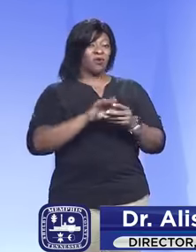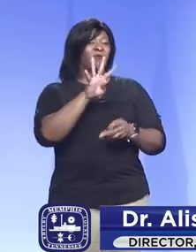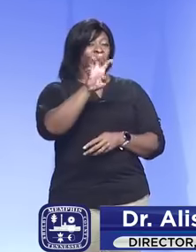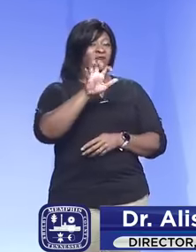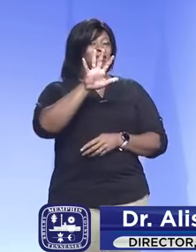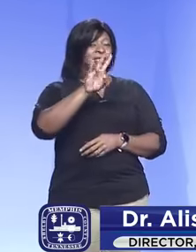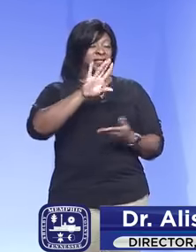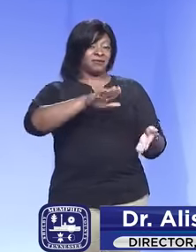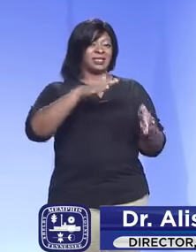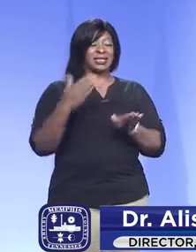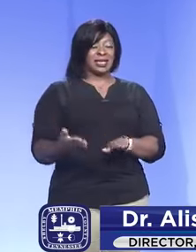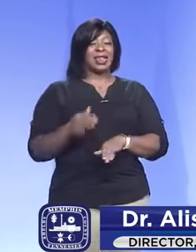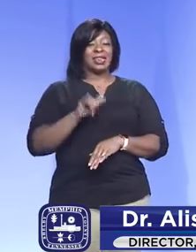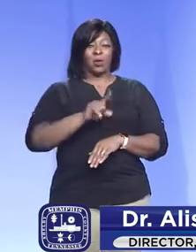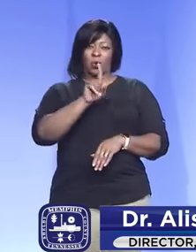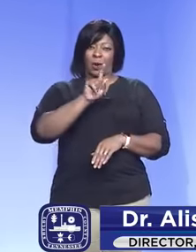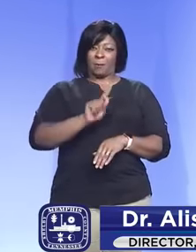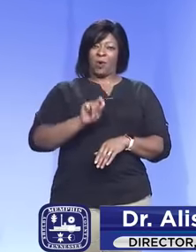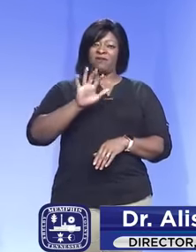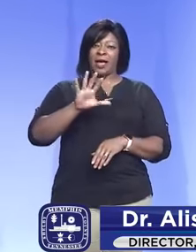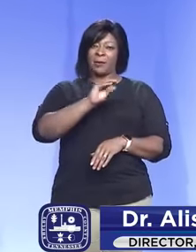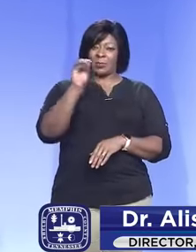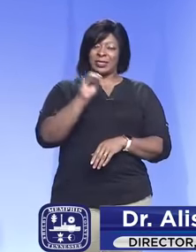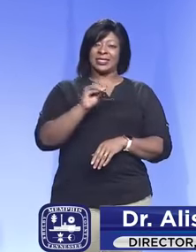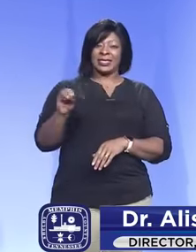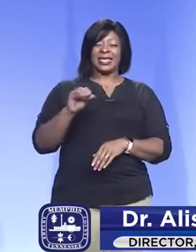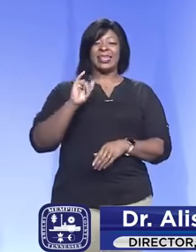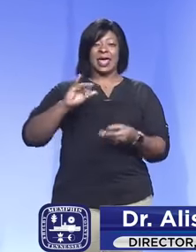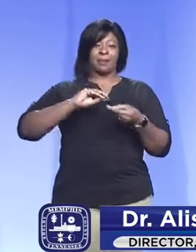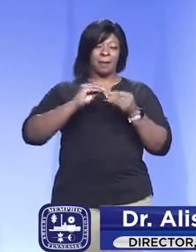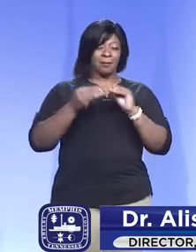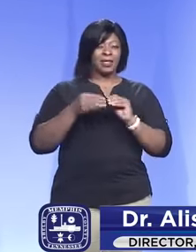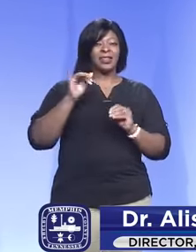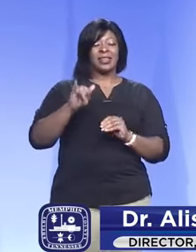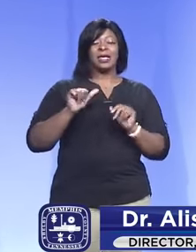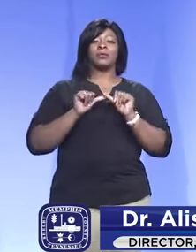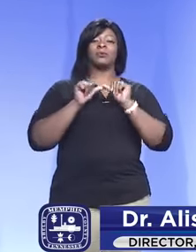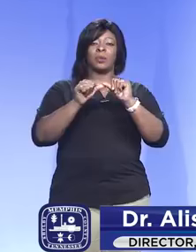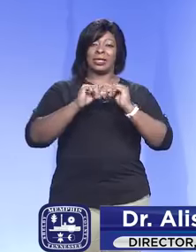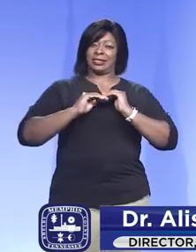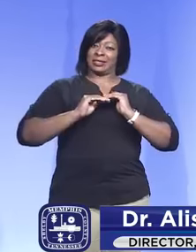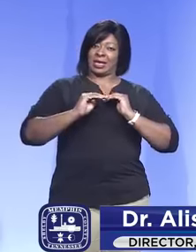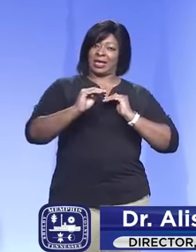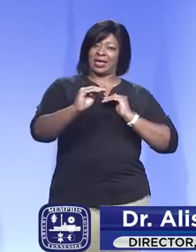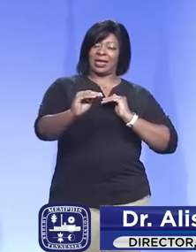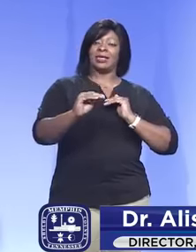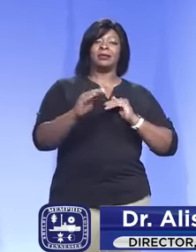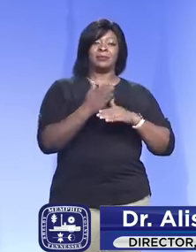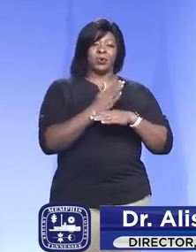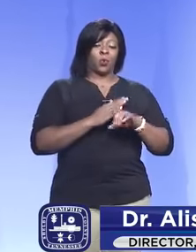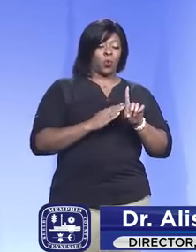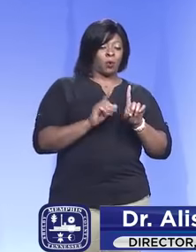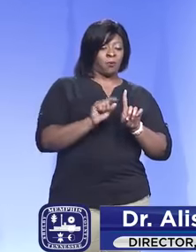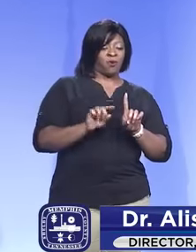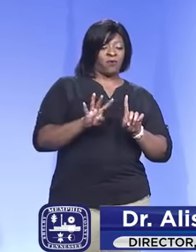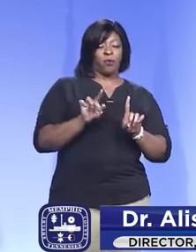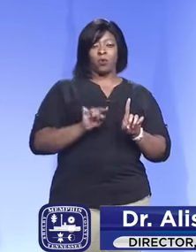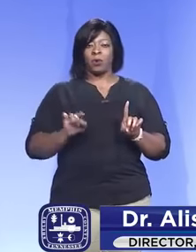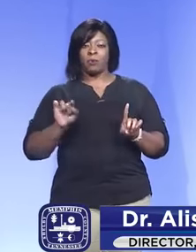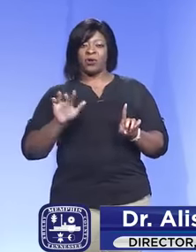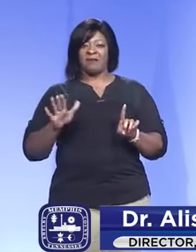457 deaths, which is 1.5% of the population. That's remained steady. It'll go between 1.4